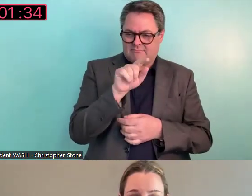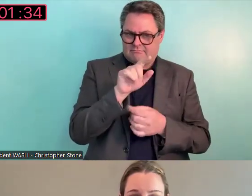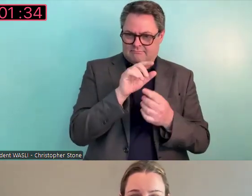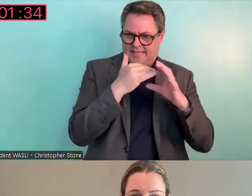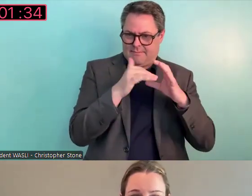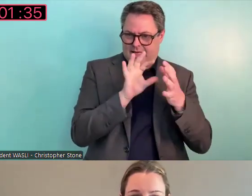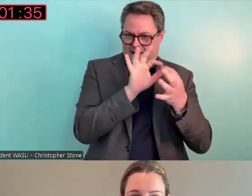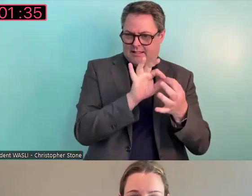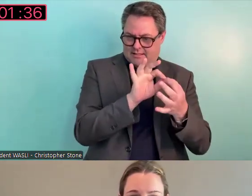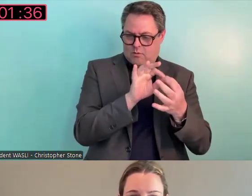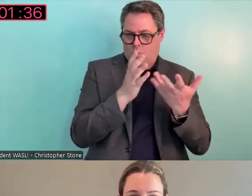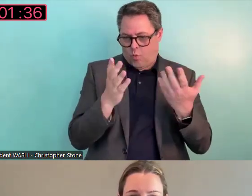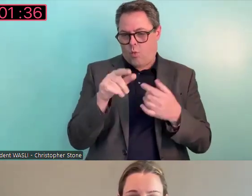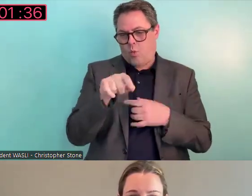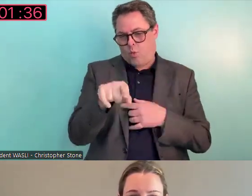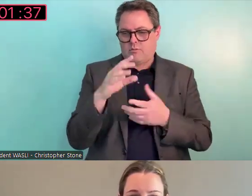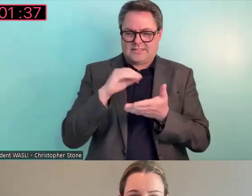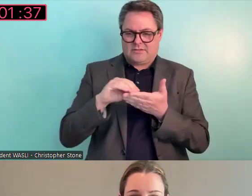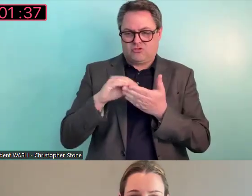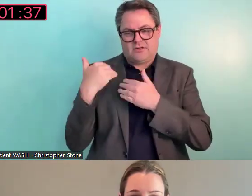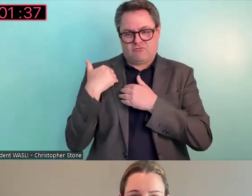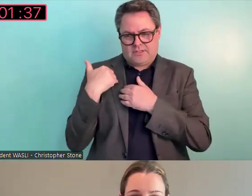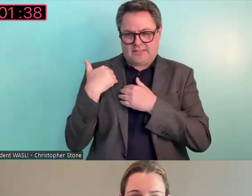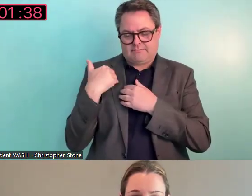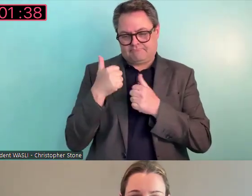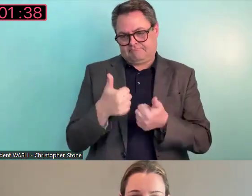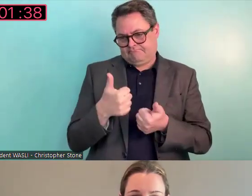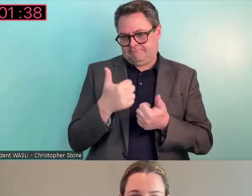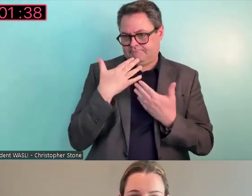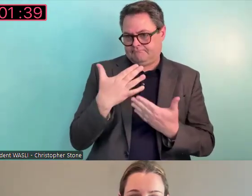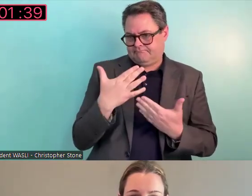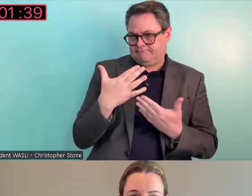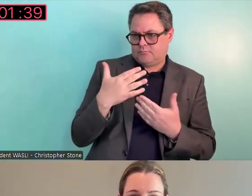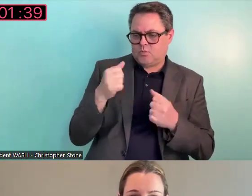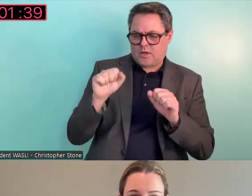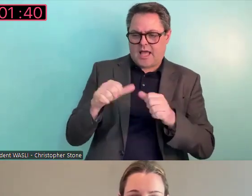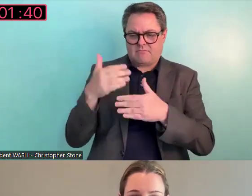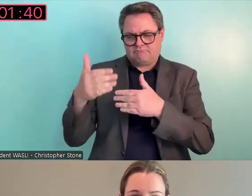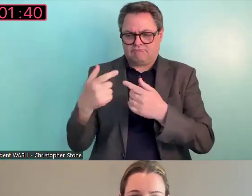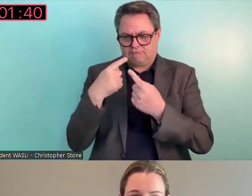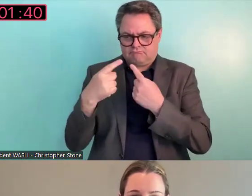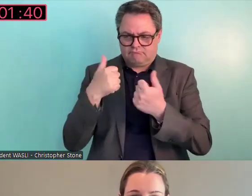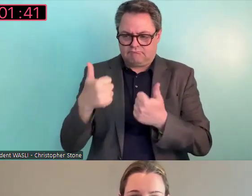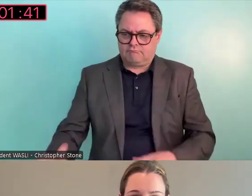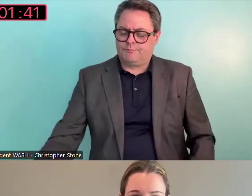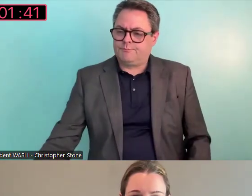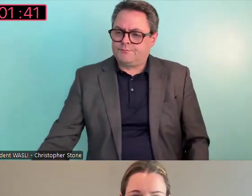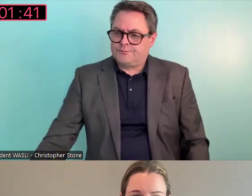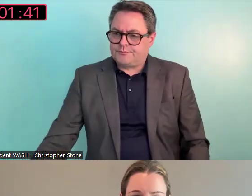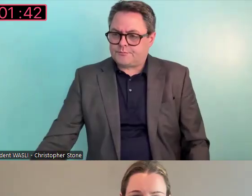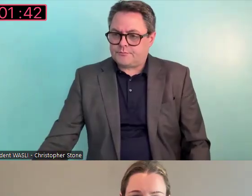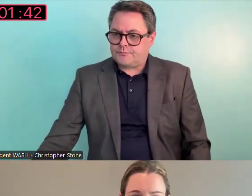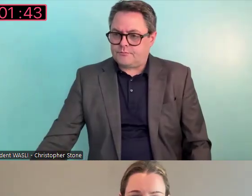members at WASLI, so that particular email address, or if there's a question that the secretary could answer, please do contact the secretary. So